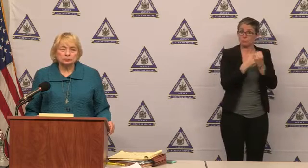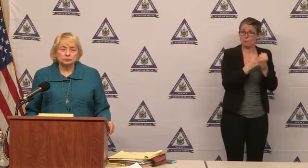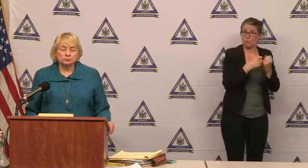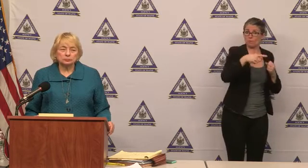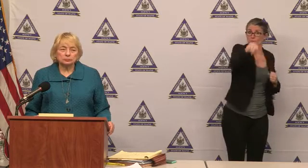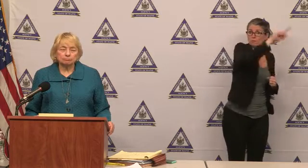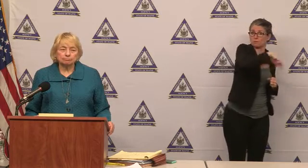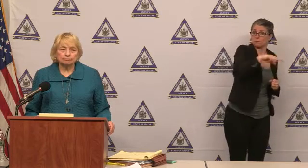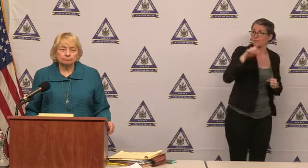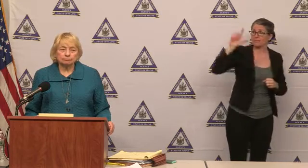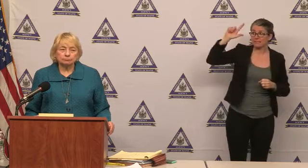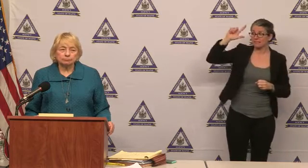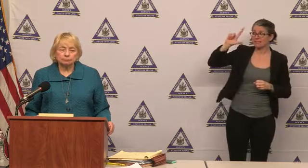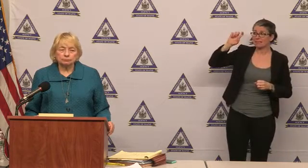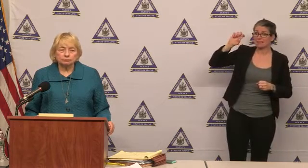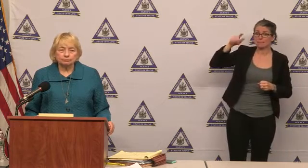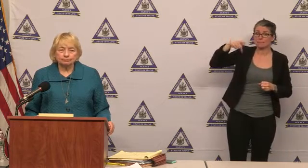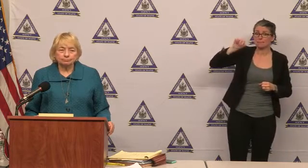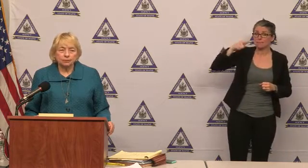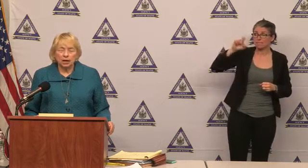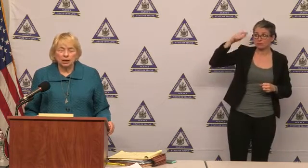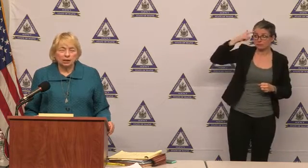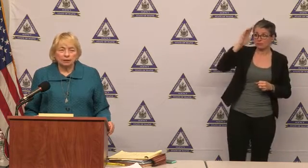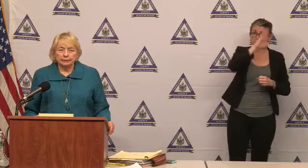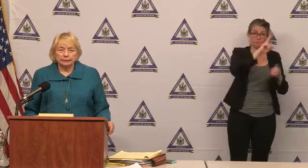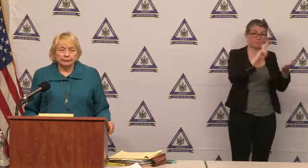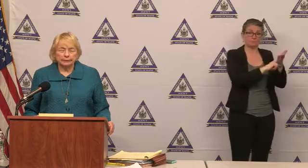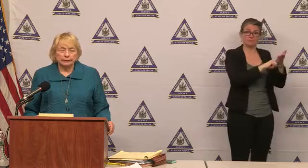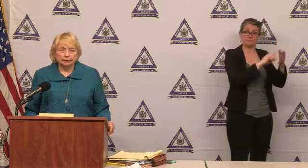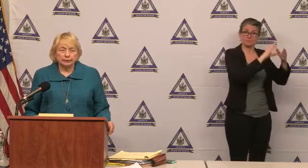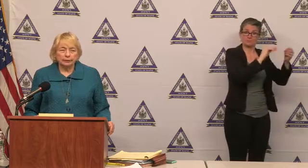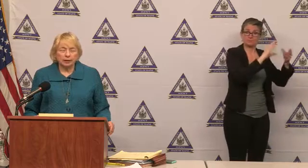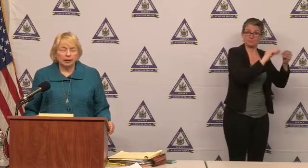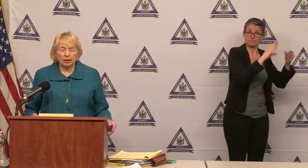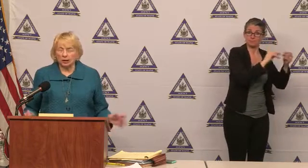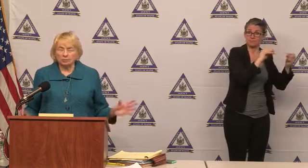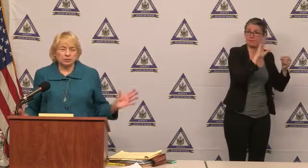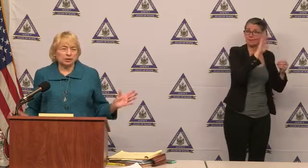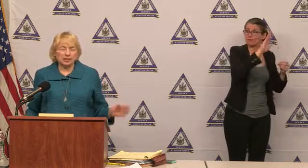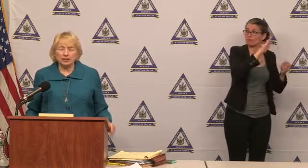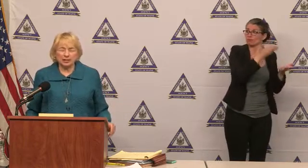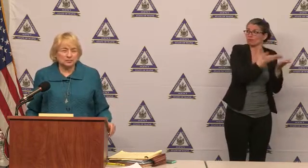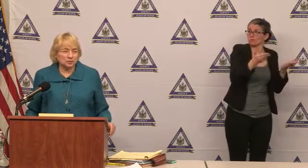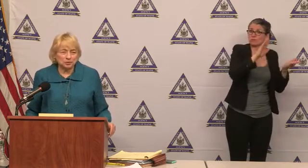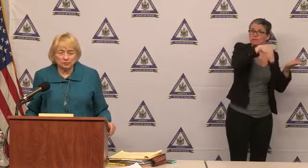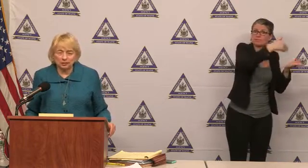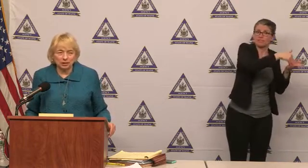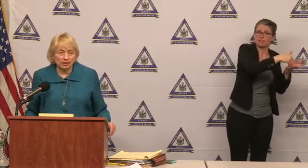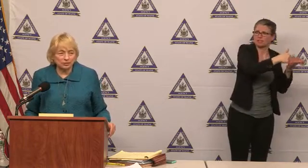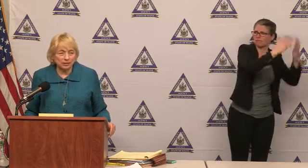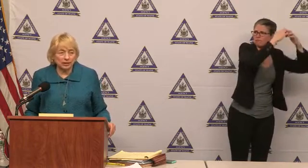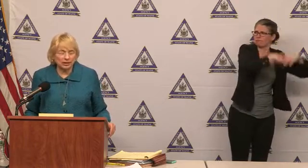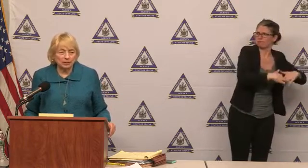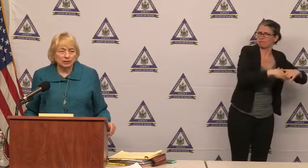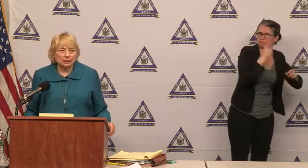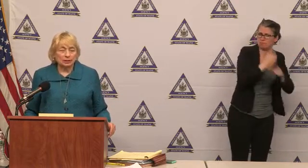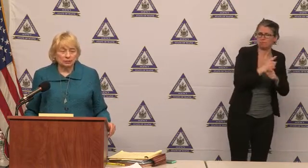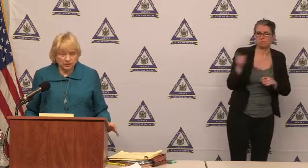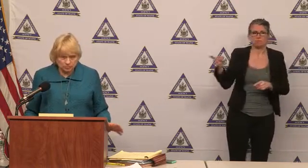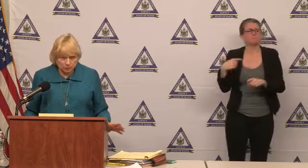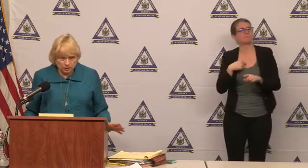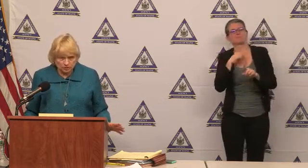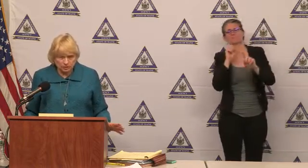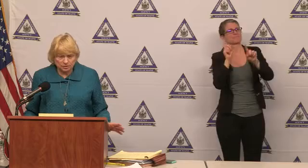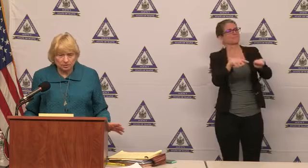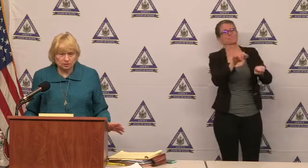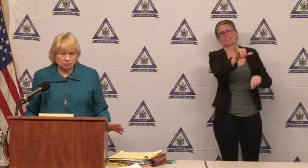the regional resource centers for 2 decades and now is with an out-of-state company? I'm sorry, I can't answer the question about the contract. The rest of